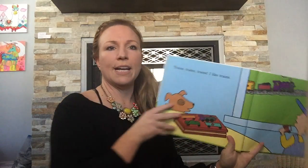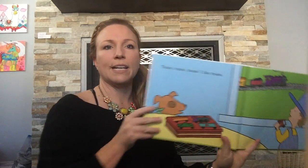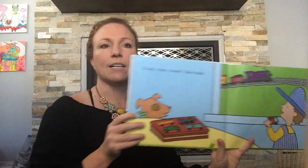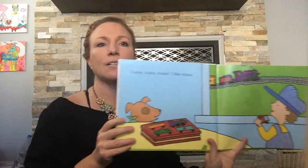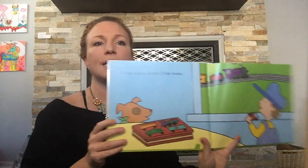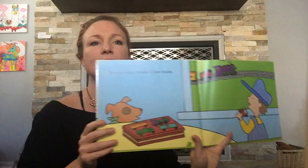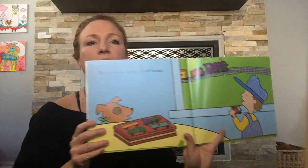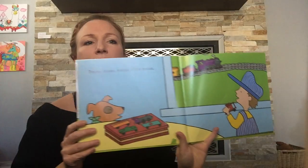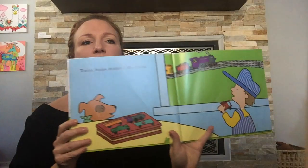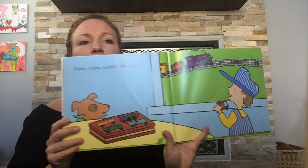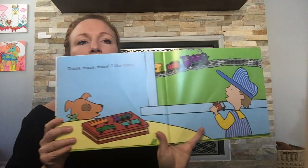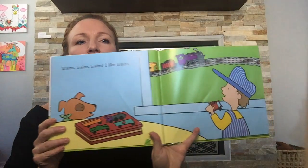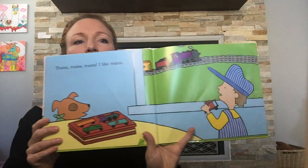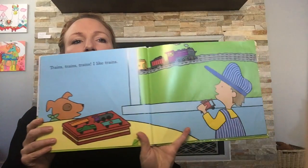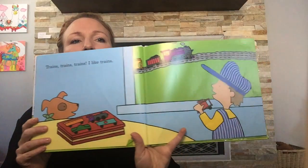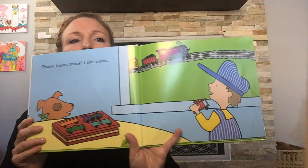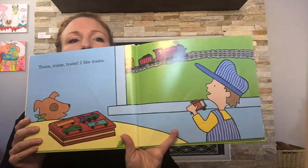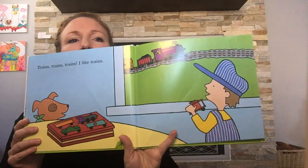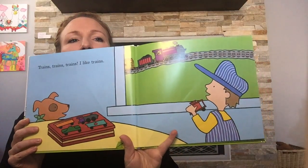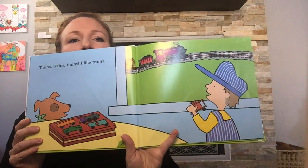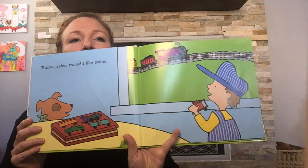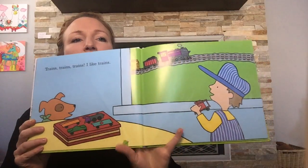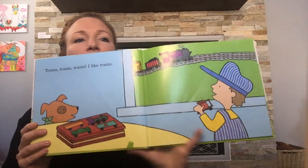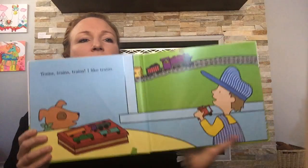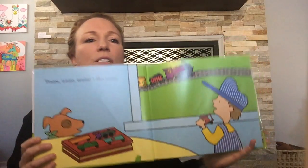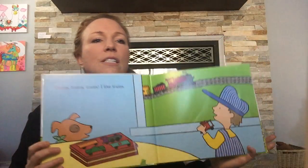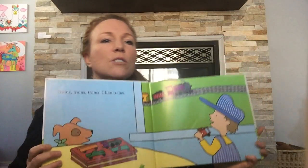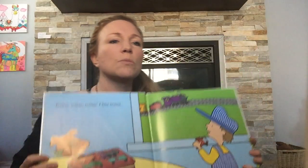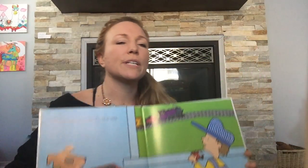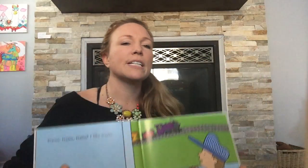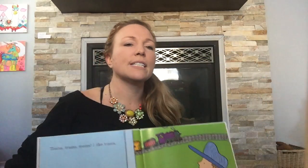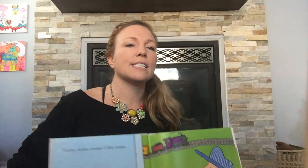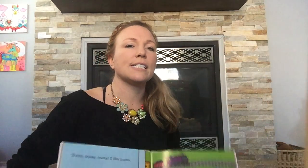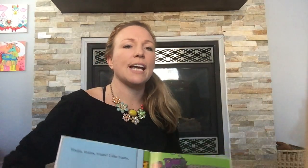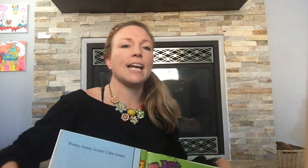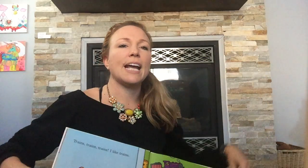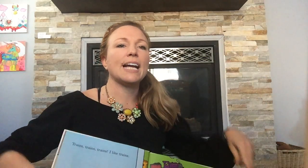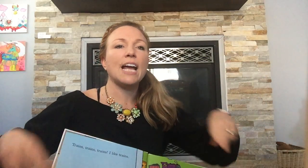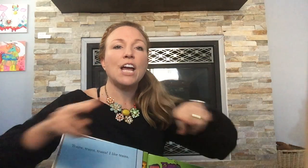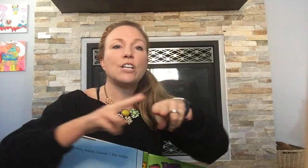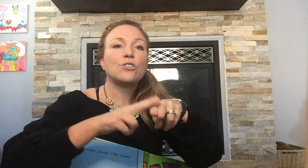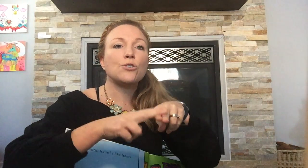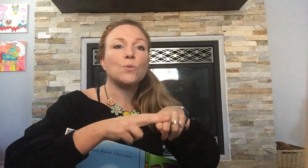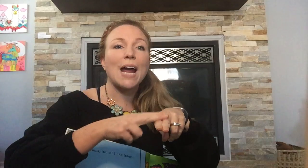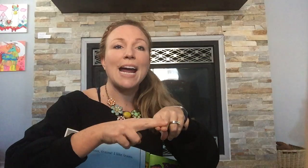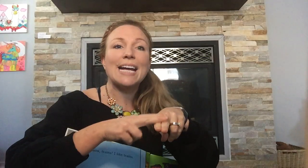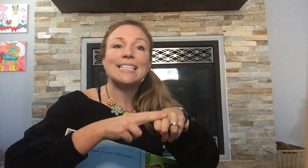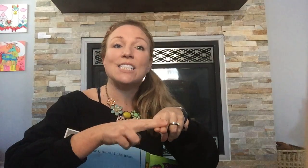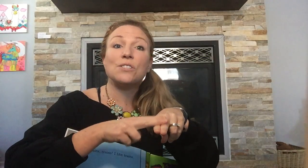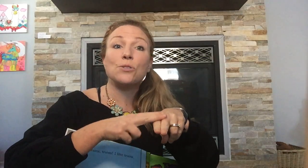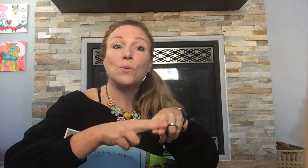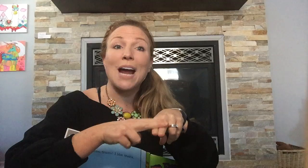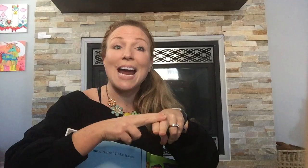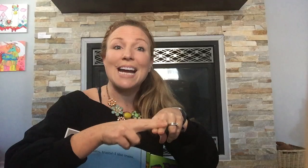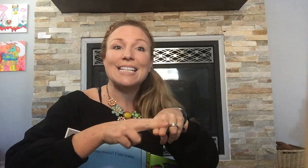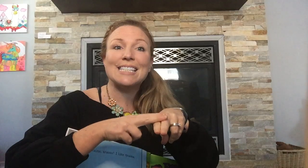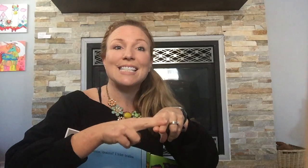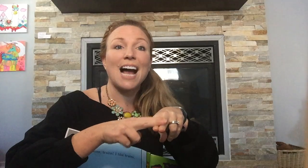Okay, here it is. All right, so this little boy here is saying, trains, trains,